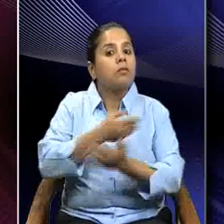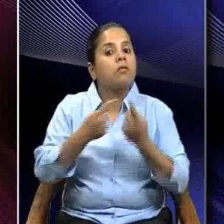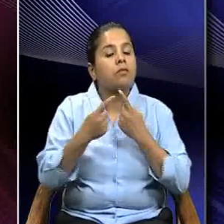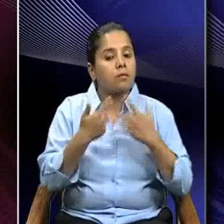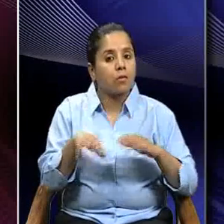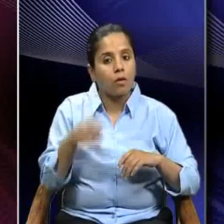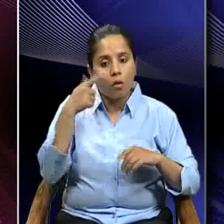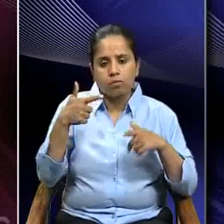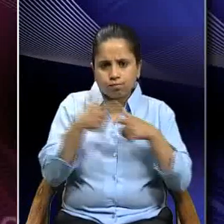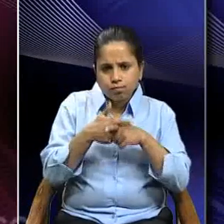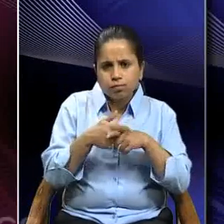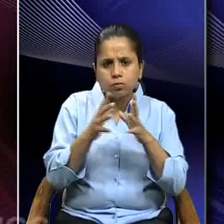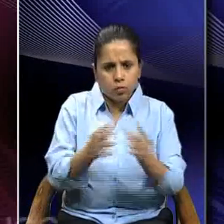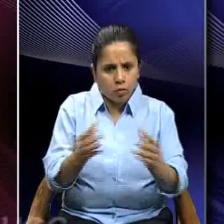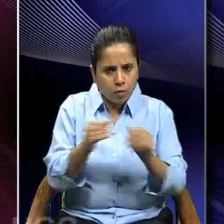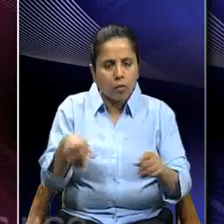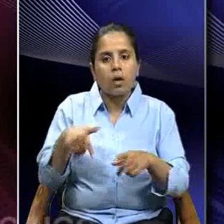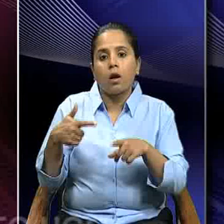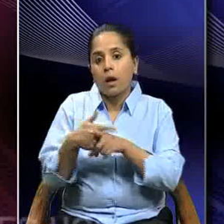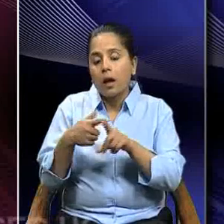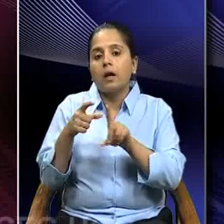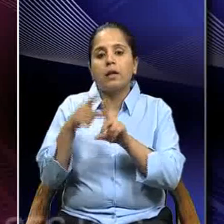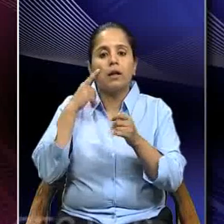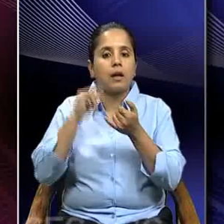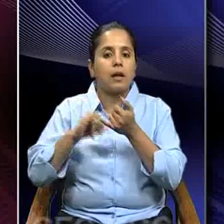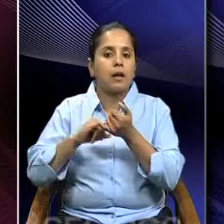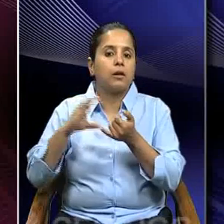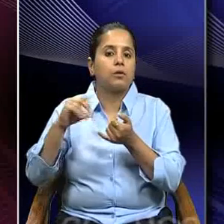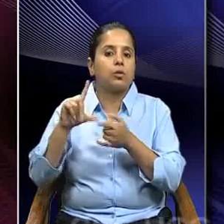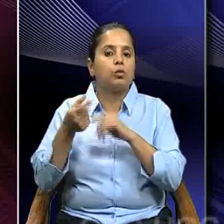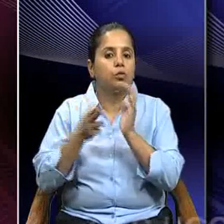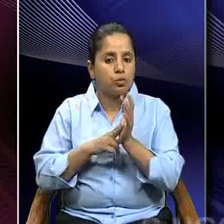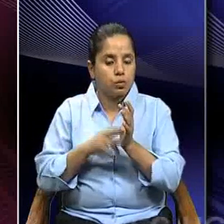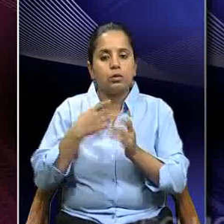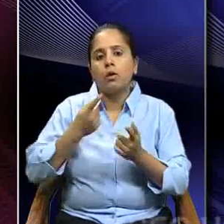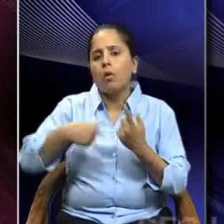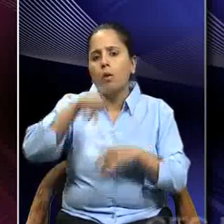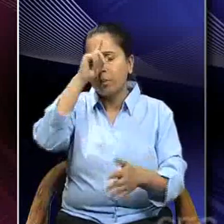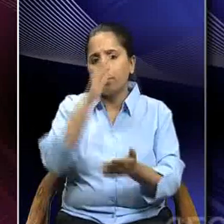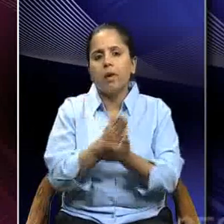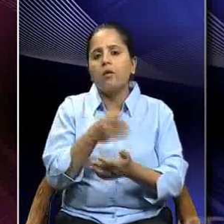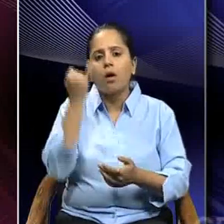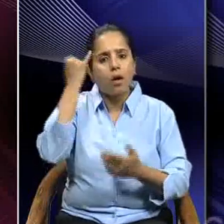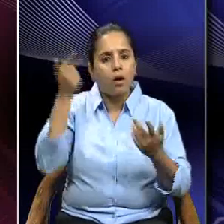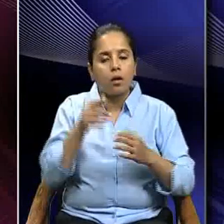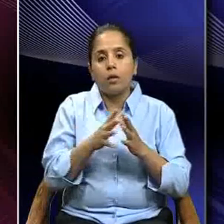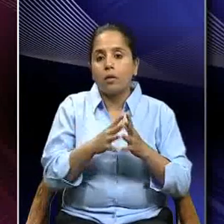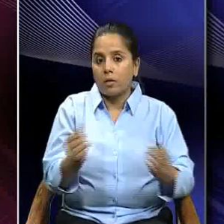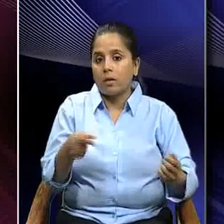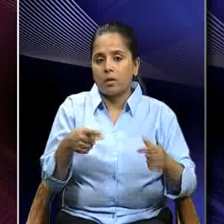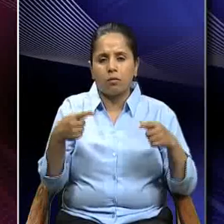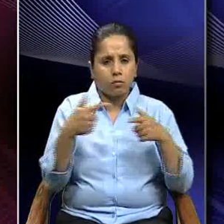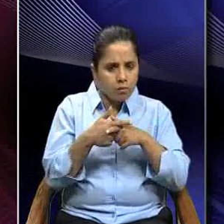from conflict resolution to conflict dissolution, the idea where we believe in resolving that